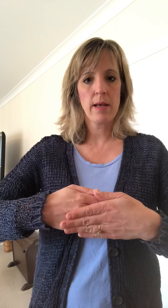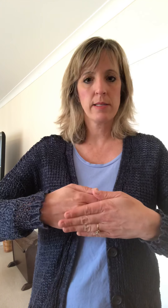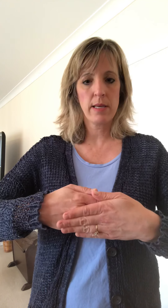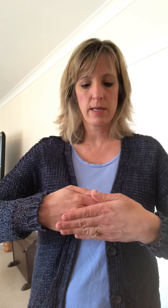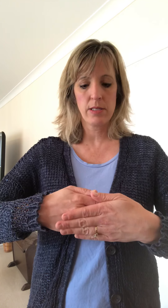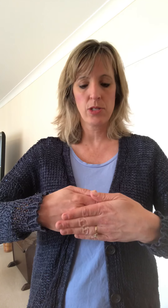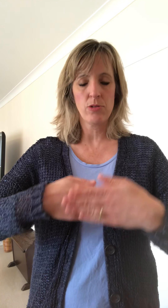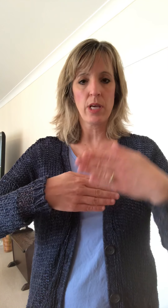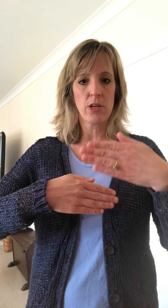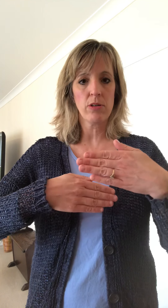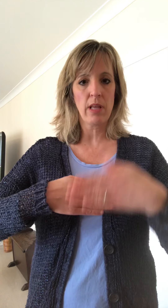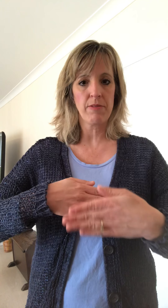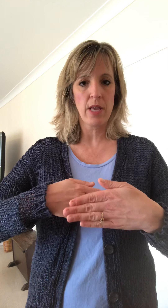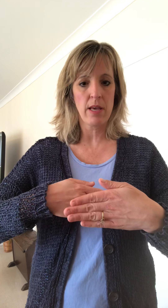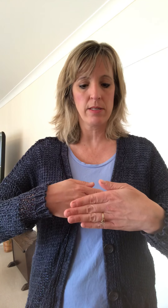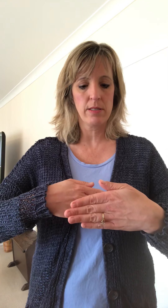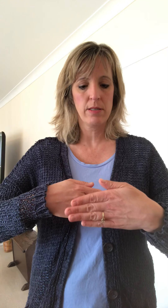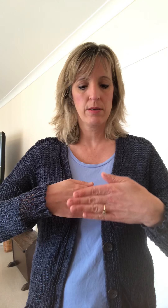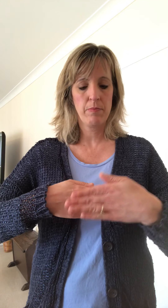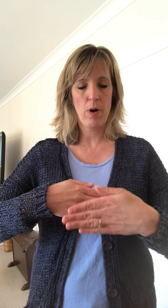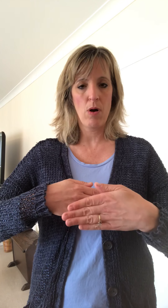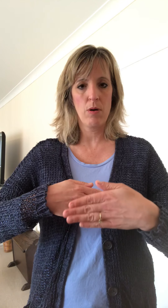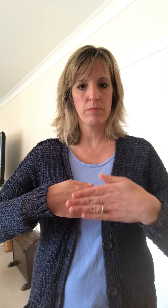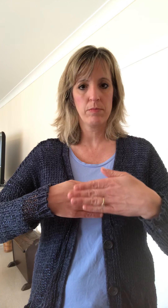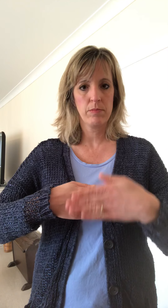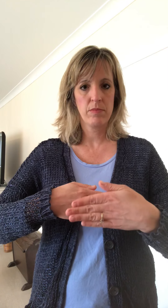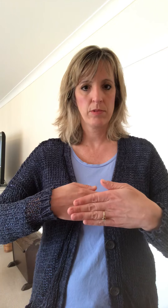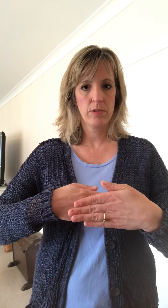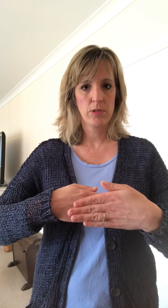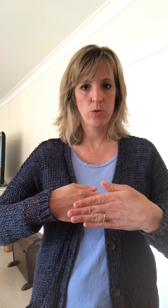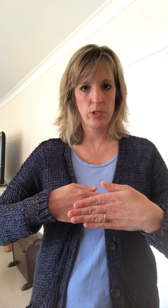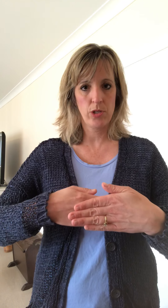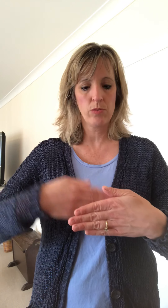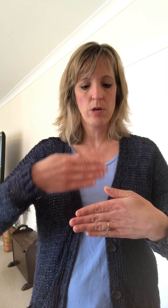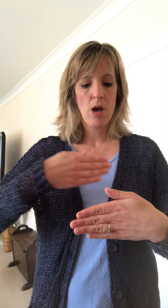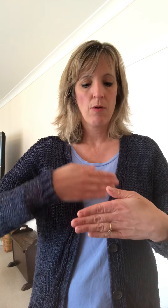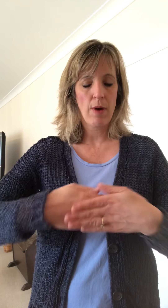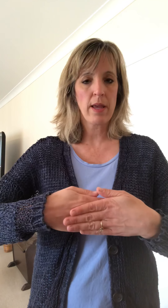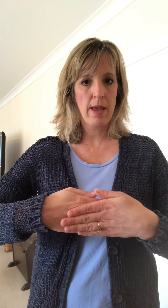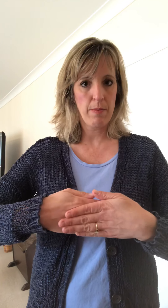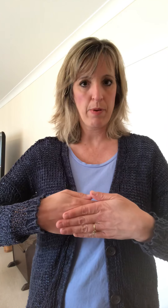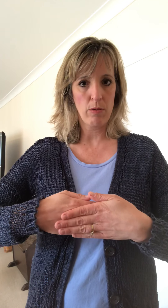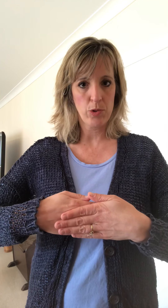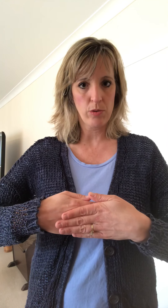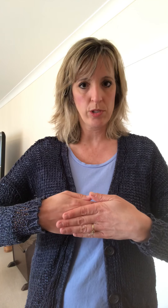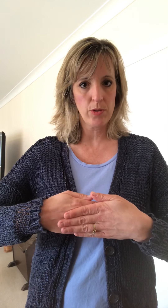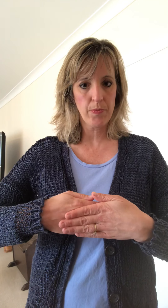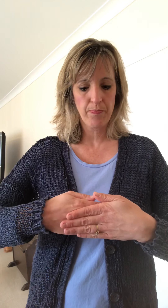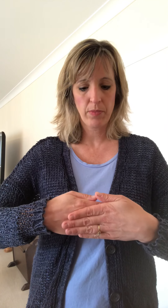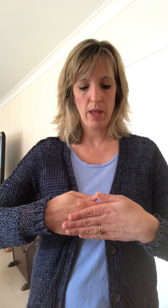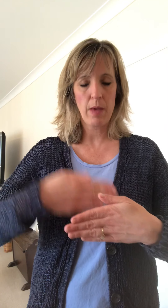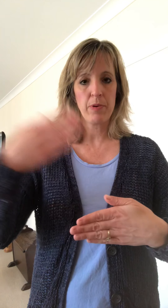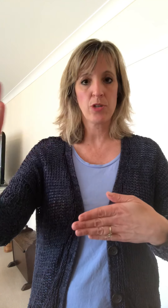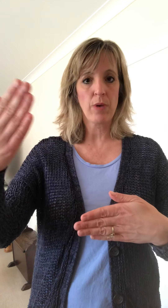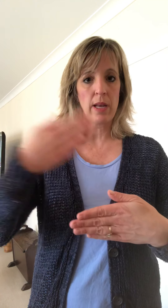next is you take your left hand palm towards you, right hand palm towards you. Okay, put your right